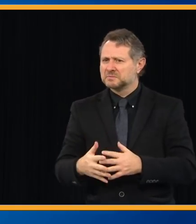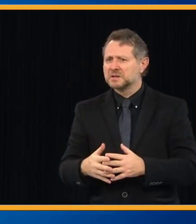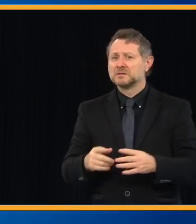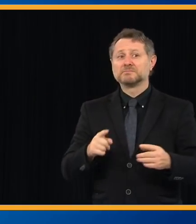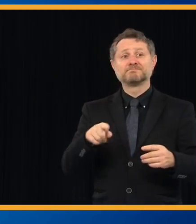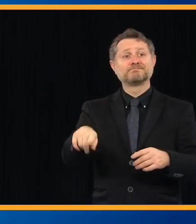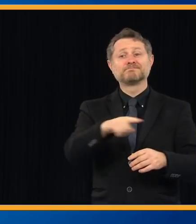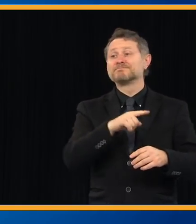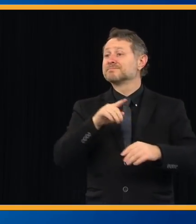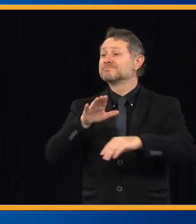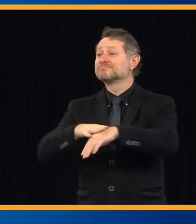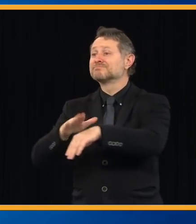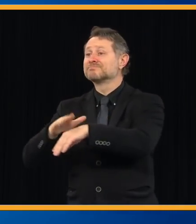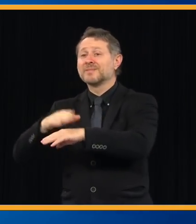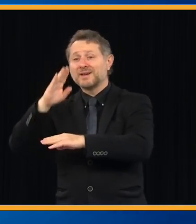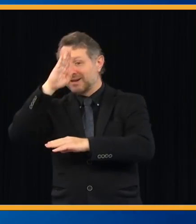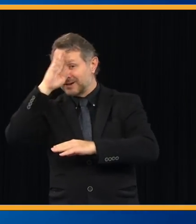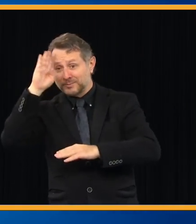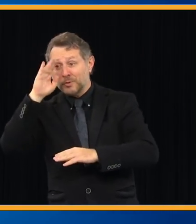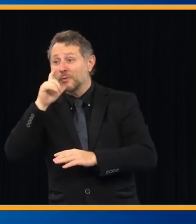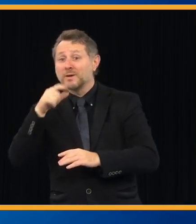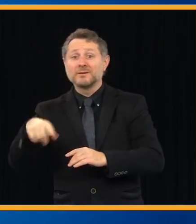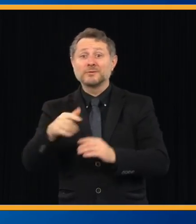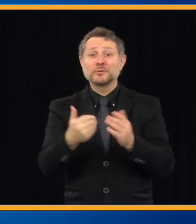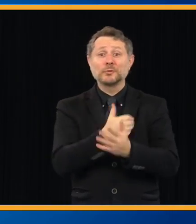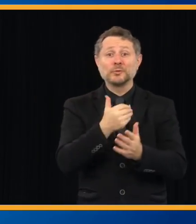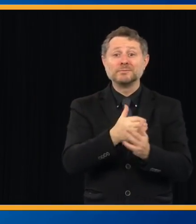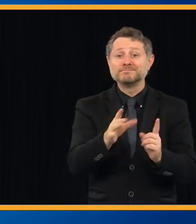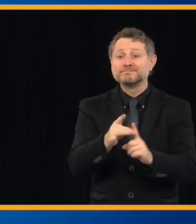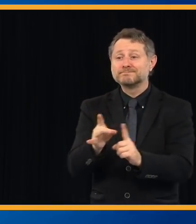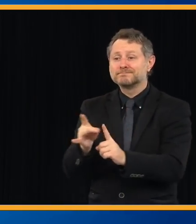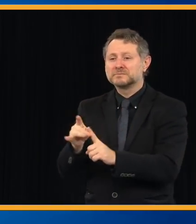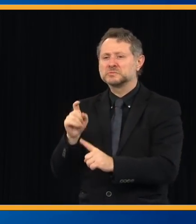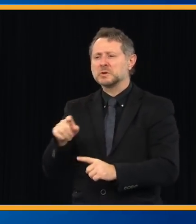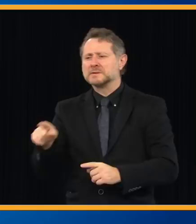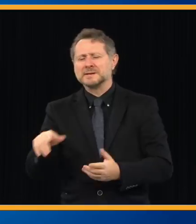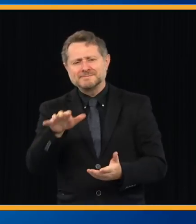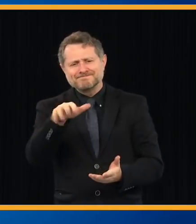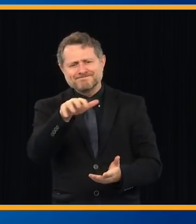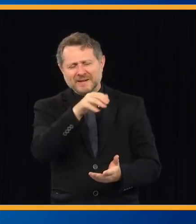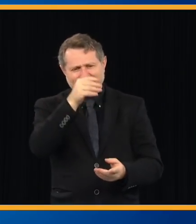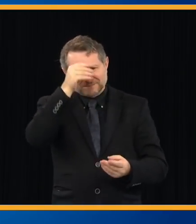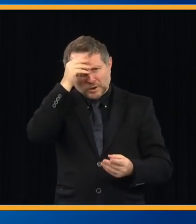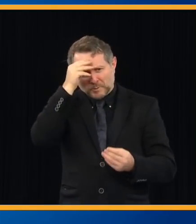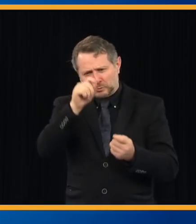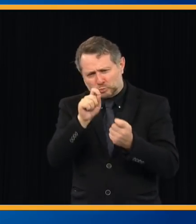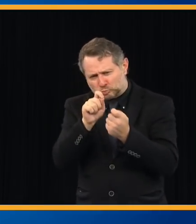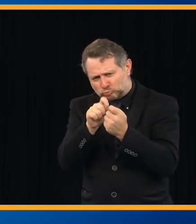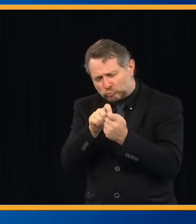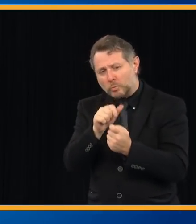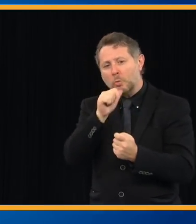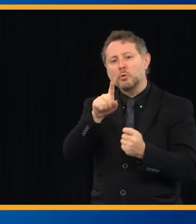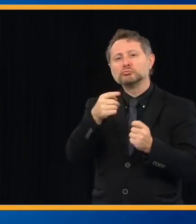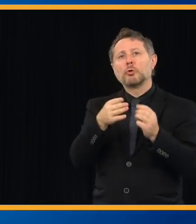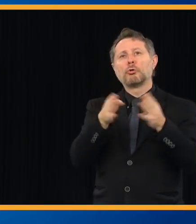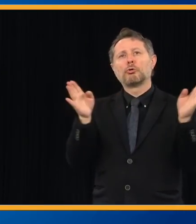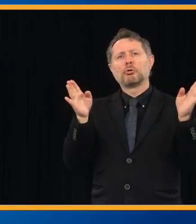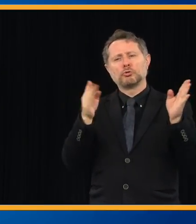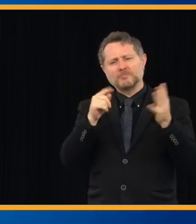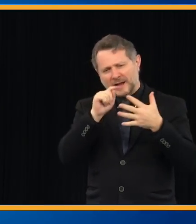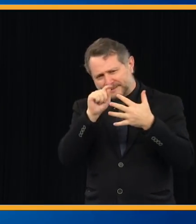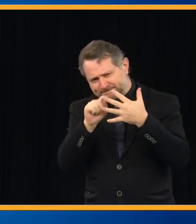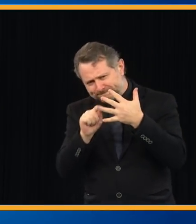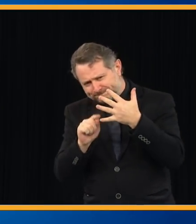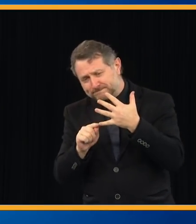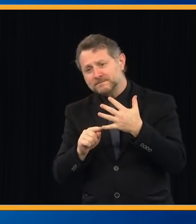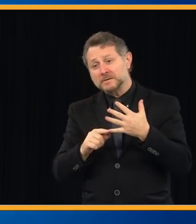new cases that are walking in the door to see what we can learn about where we are now, because we've taken so many actions, so